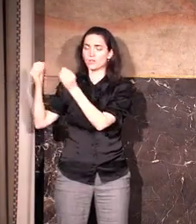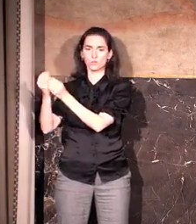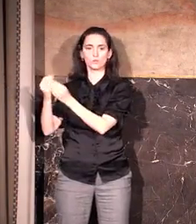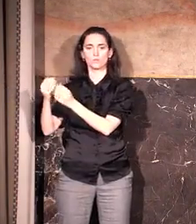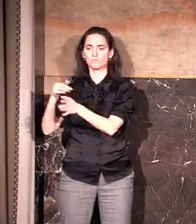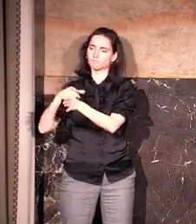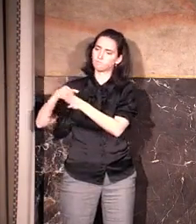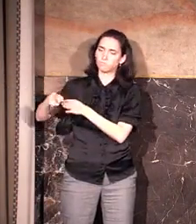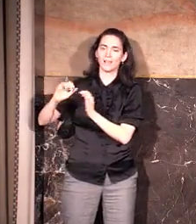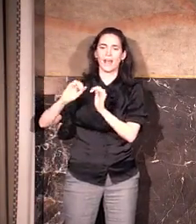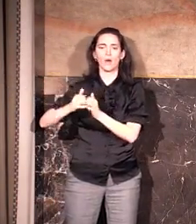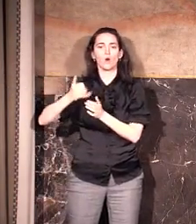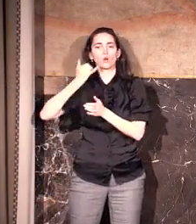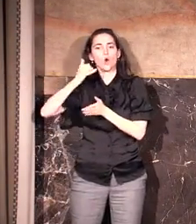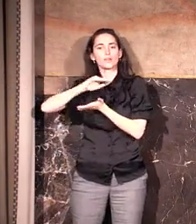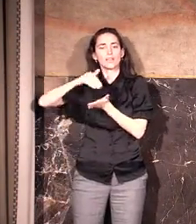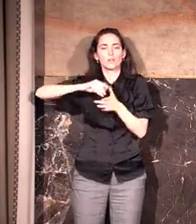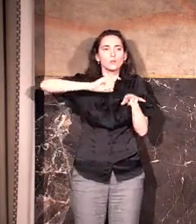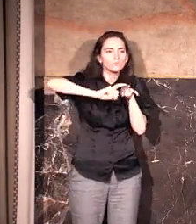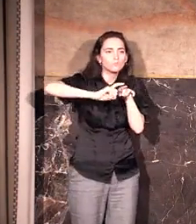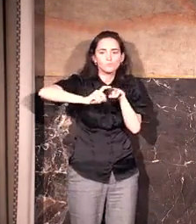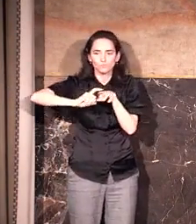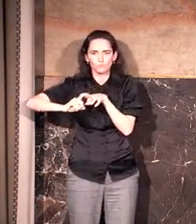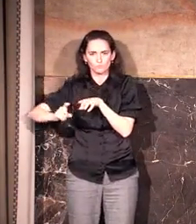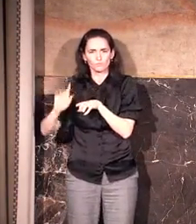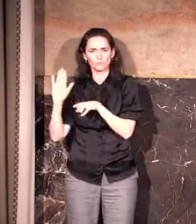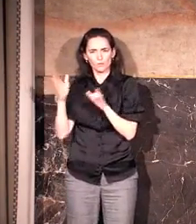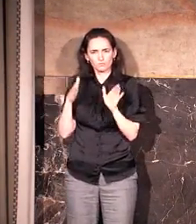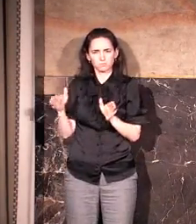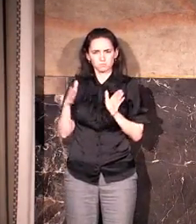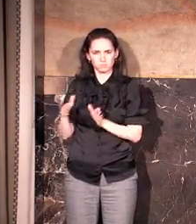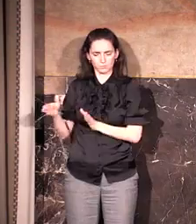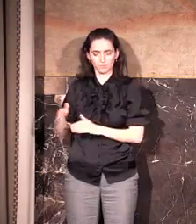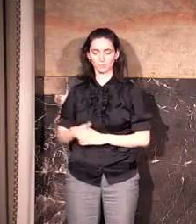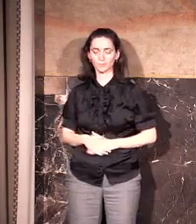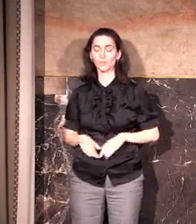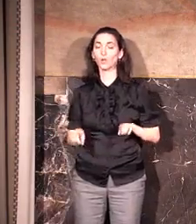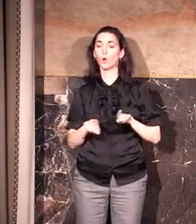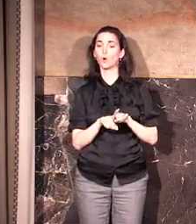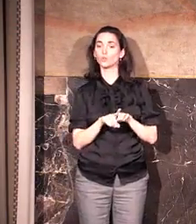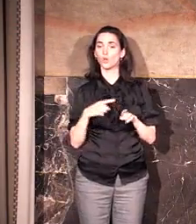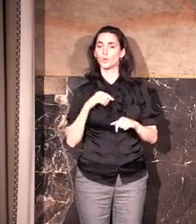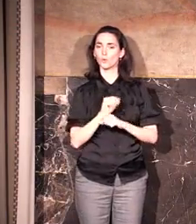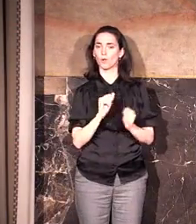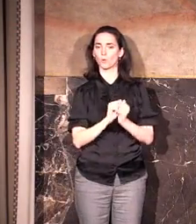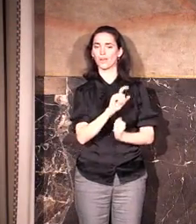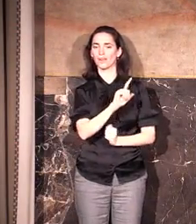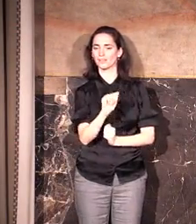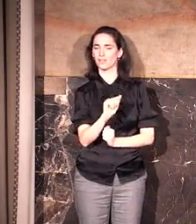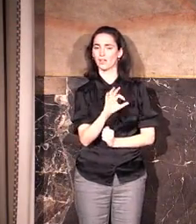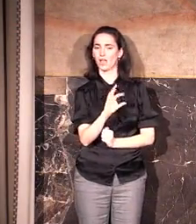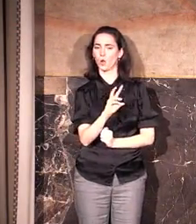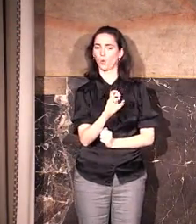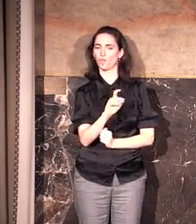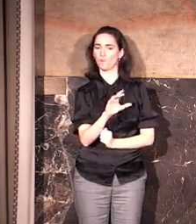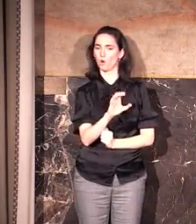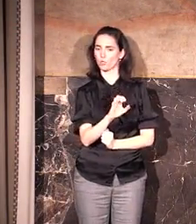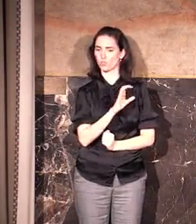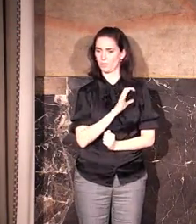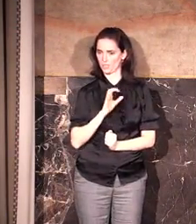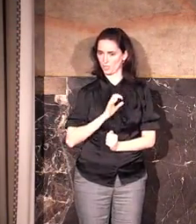center operations. We're also working with the Louisiana Workforce Commission and other statewide partners, helping to